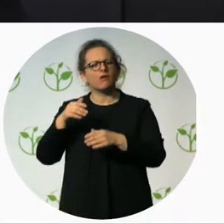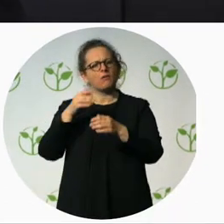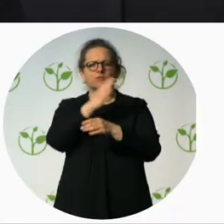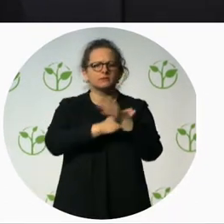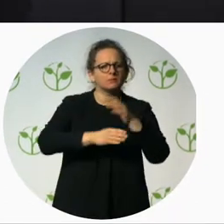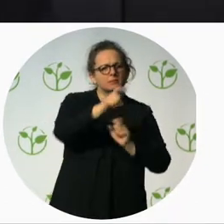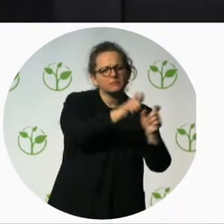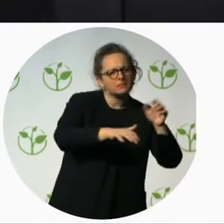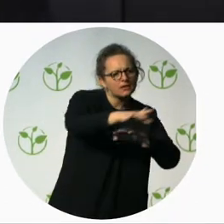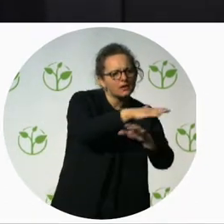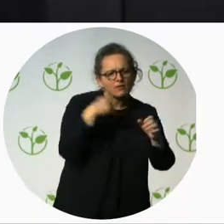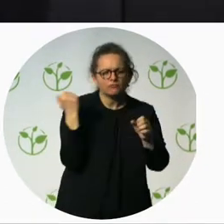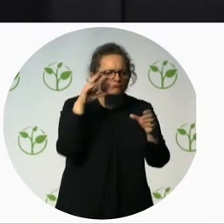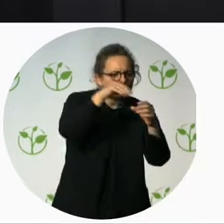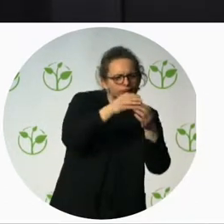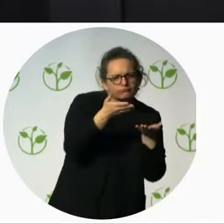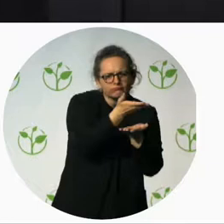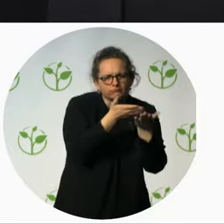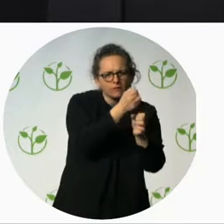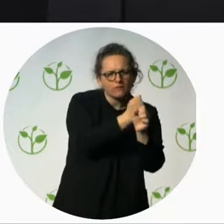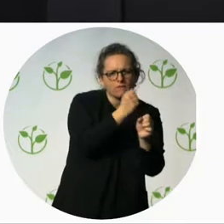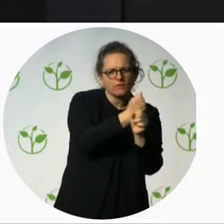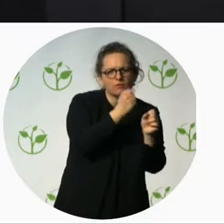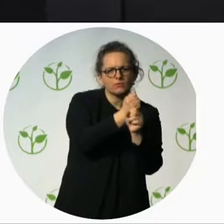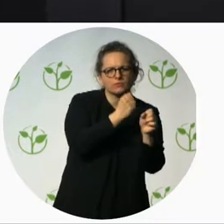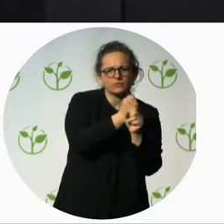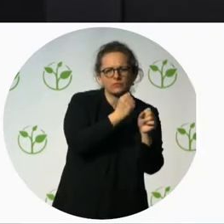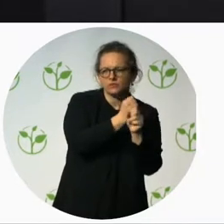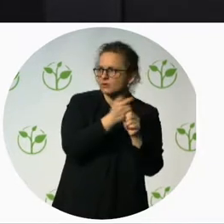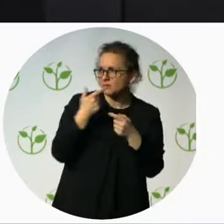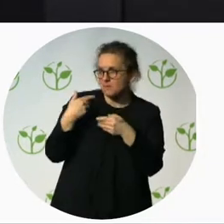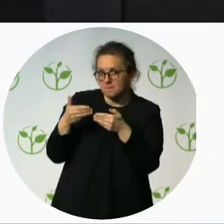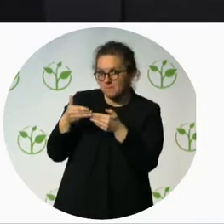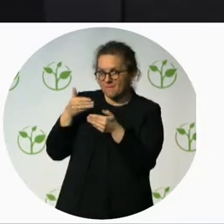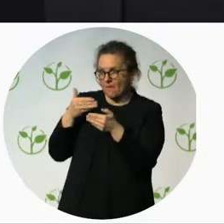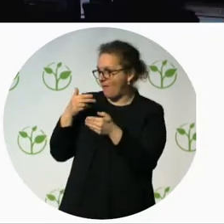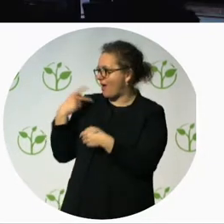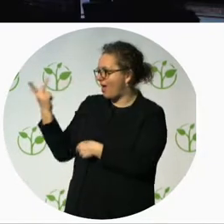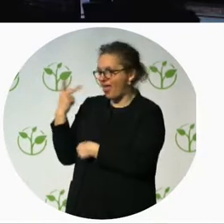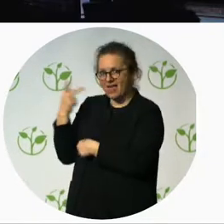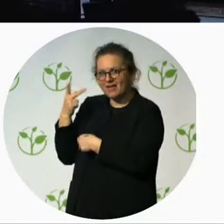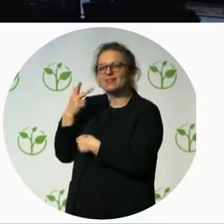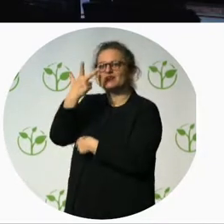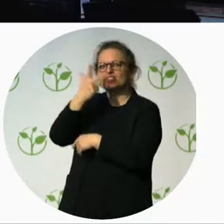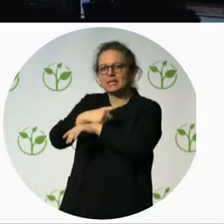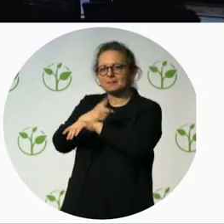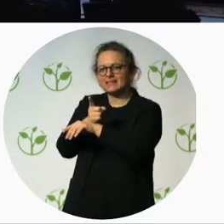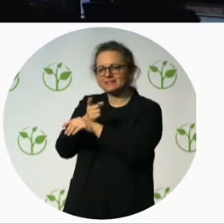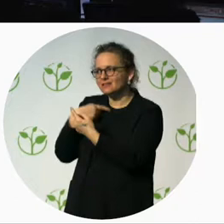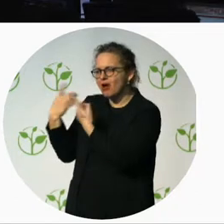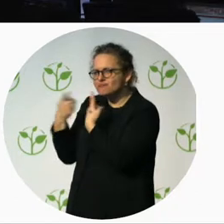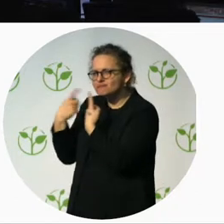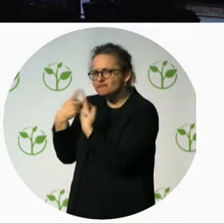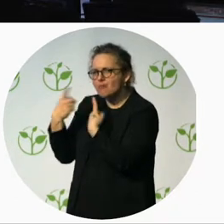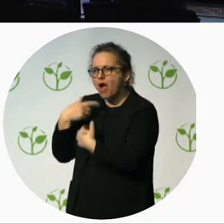that I had, I was wishing that we could sit down and have a big cup of coffee to catch up properly. But it is an absolute joy to have you come back, and